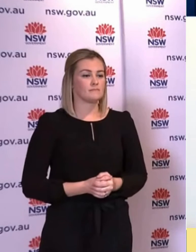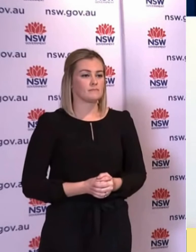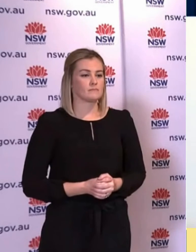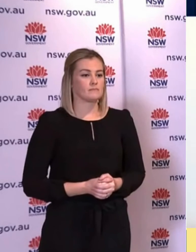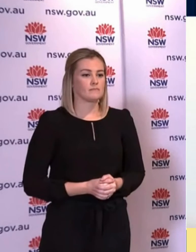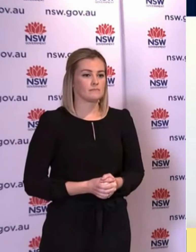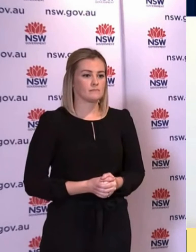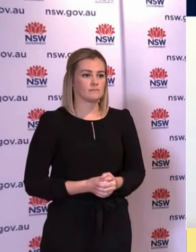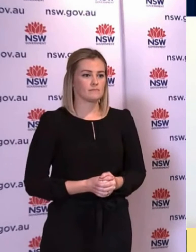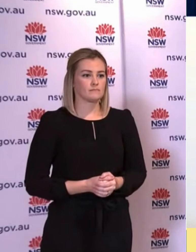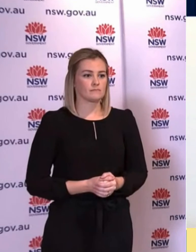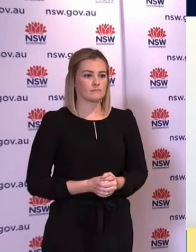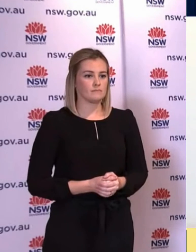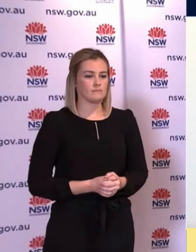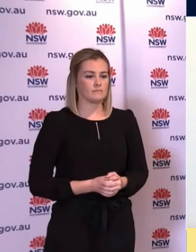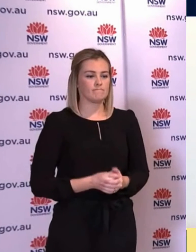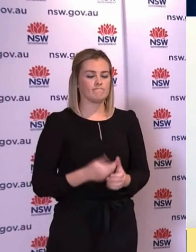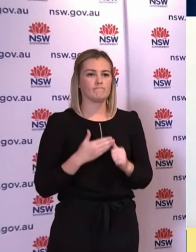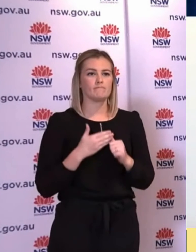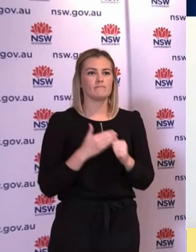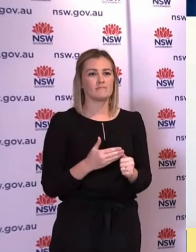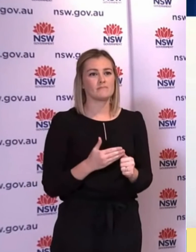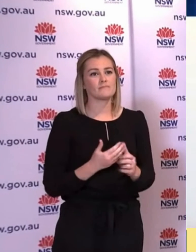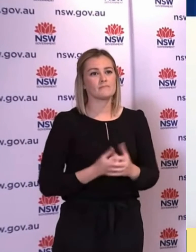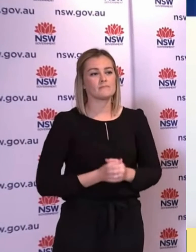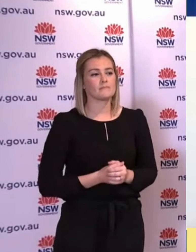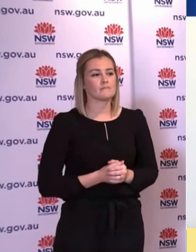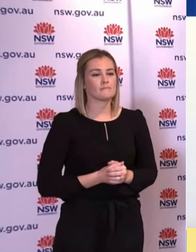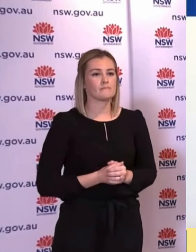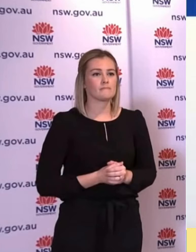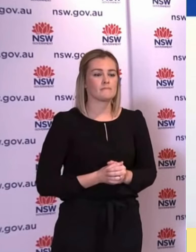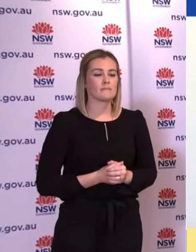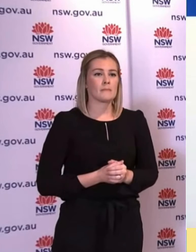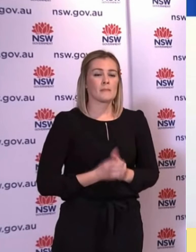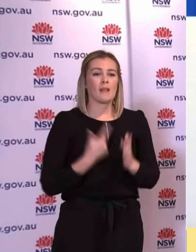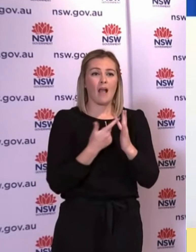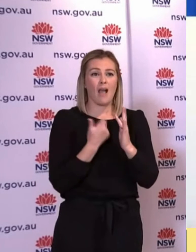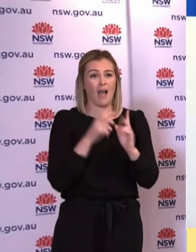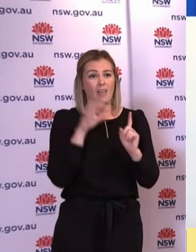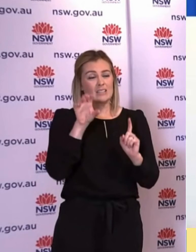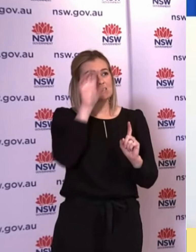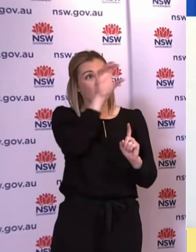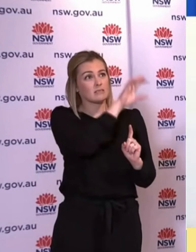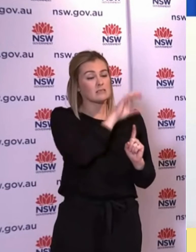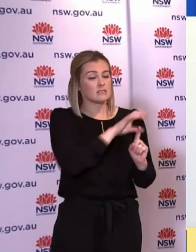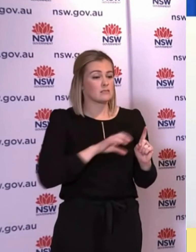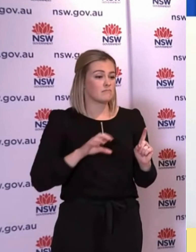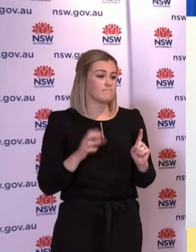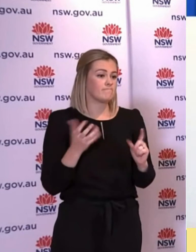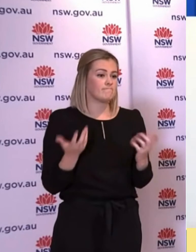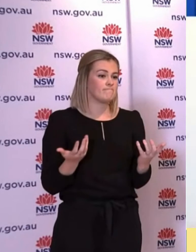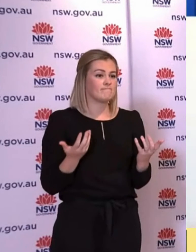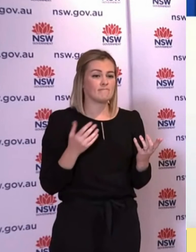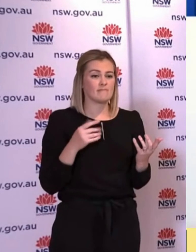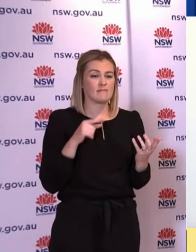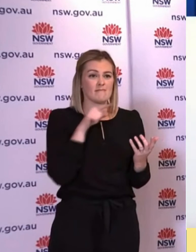is that some states have relied on distance. So obviously, if you've got a long highway right